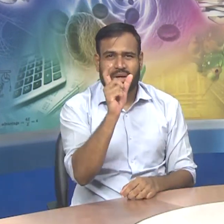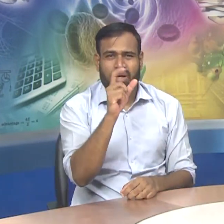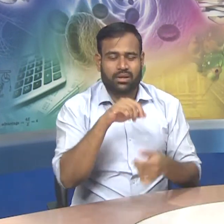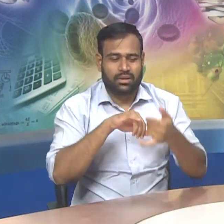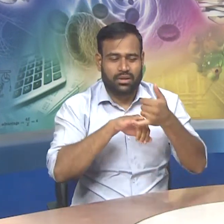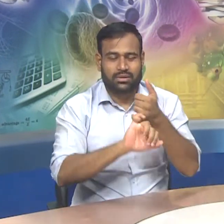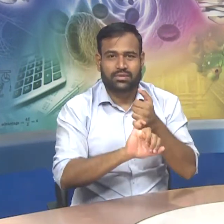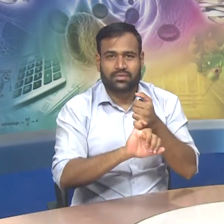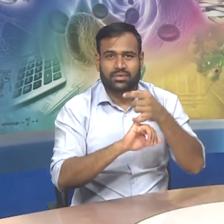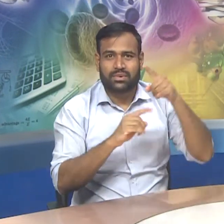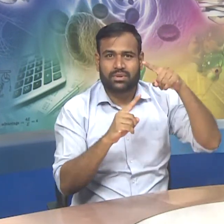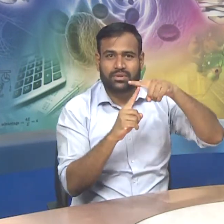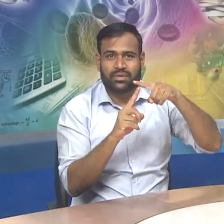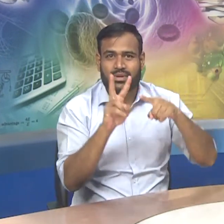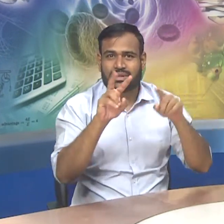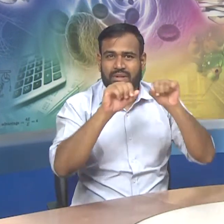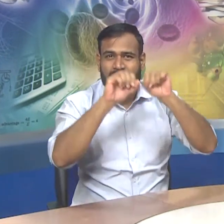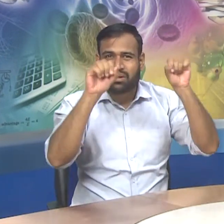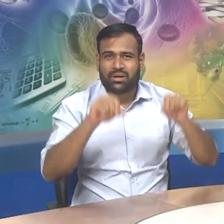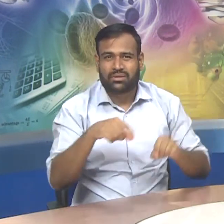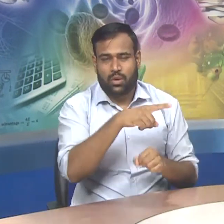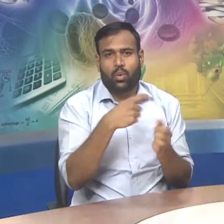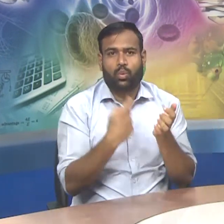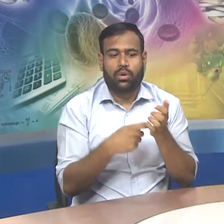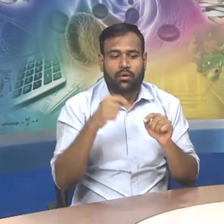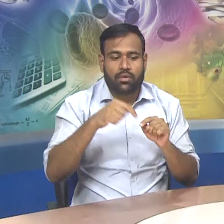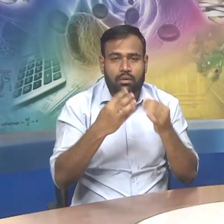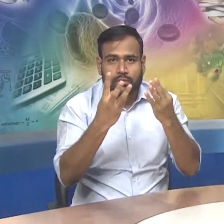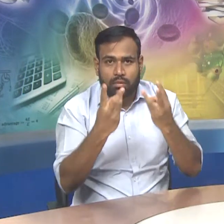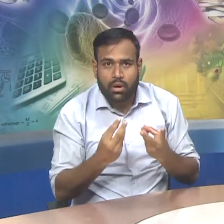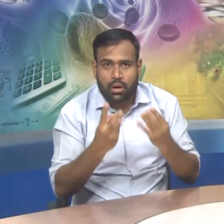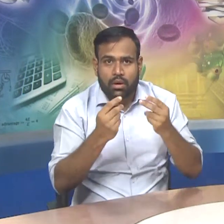So now let us understand this single transferable vote system.